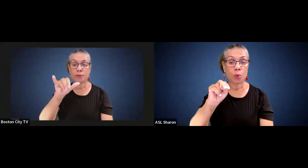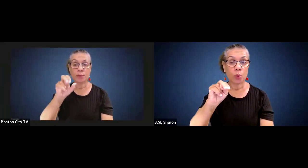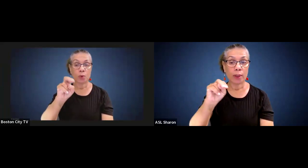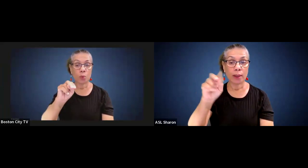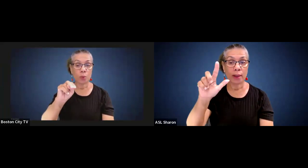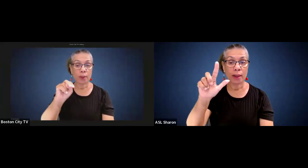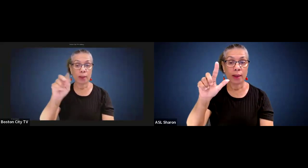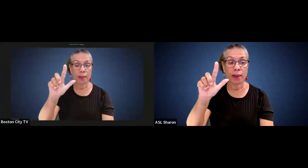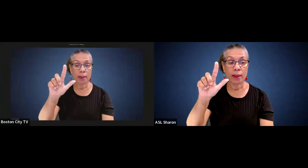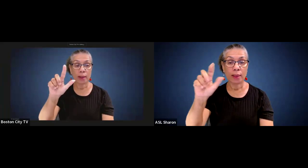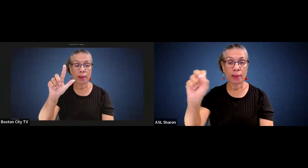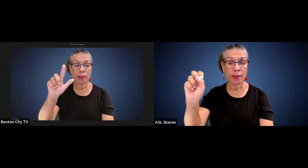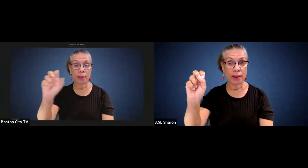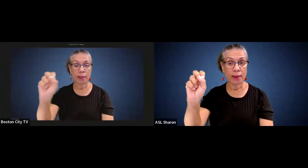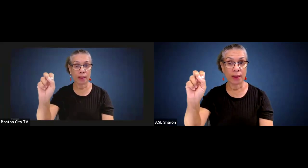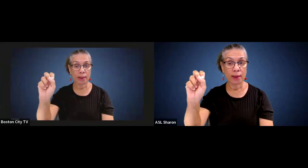Quen Lee.